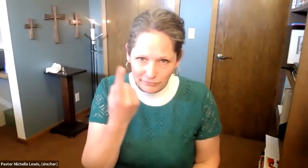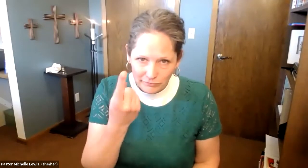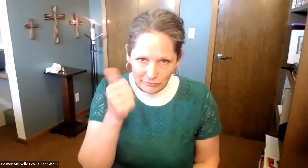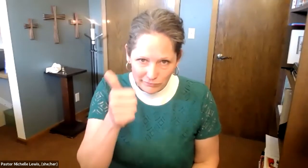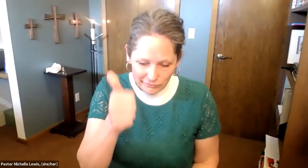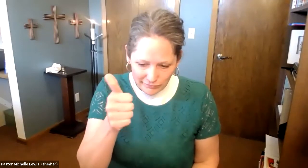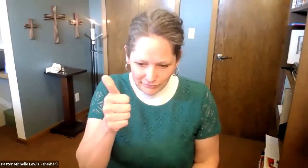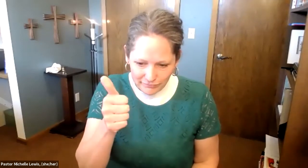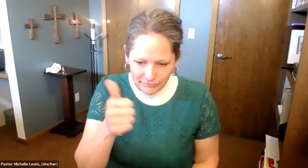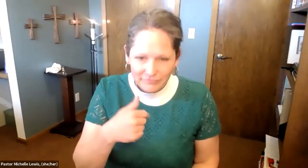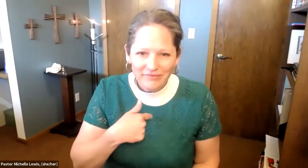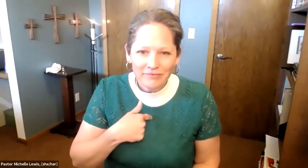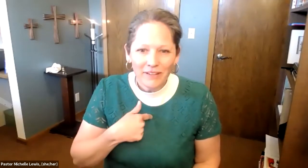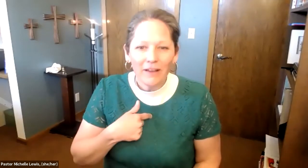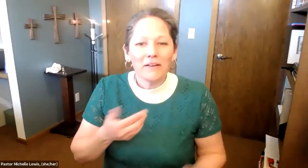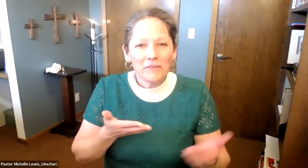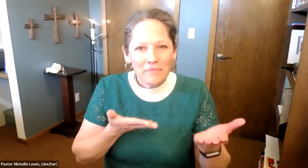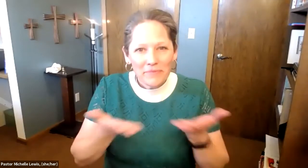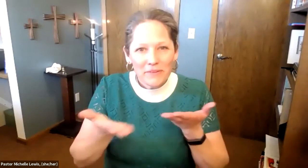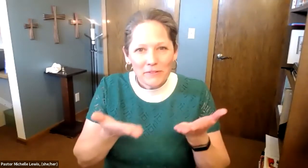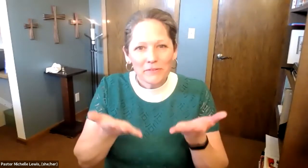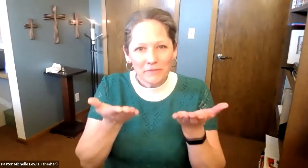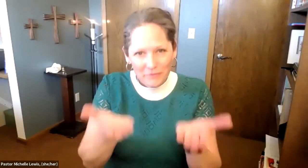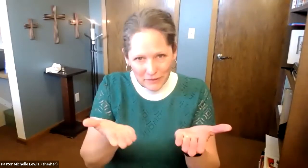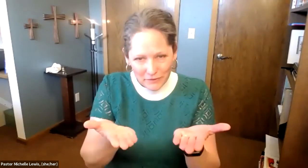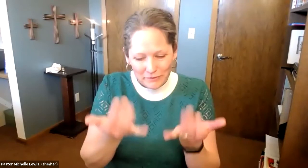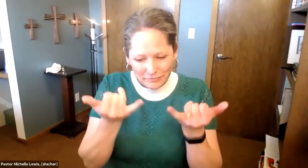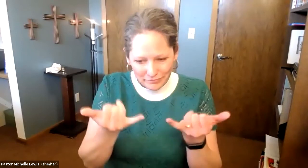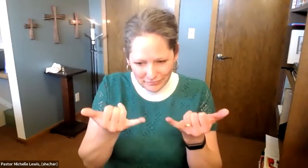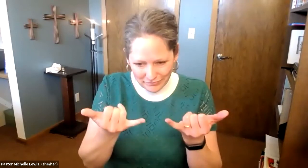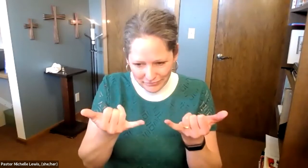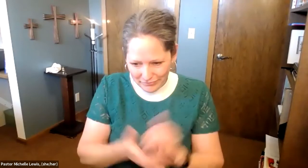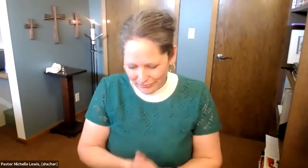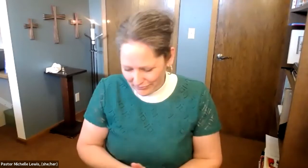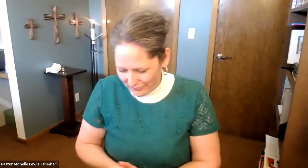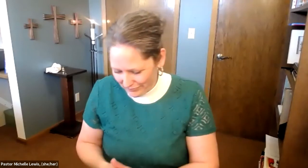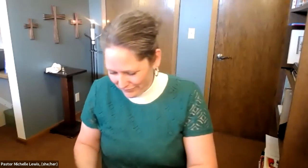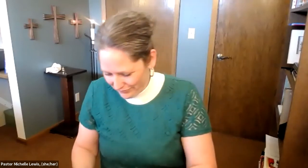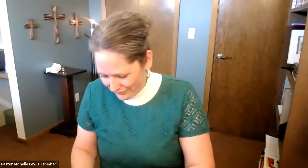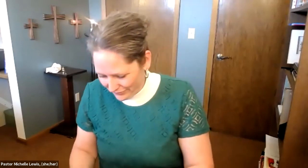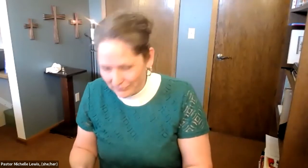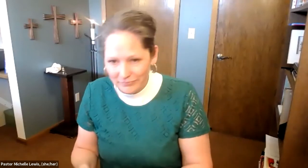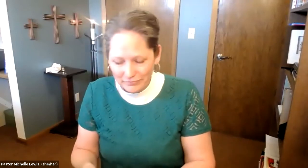And for those of you who might be by yourselves, allow me to administer the bread and the cup for you now.